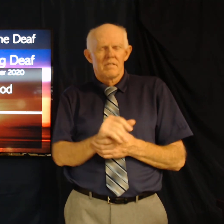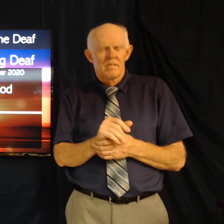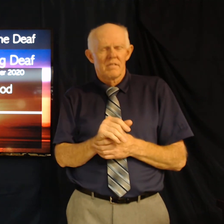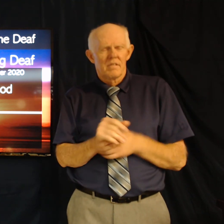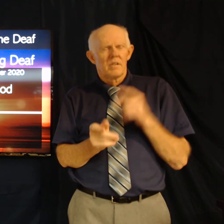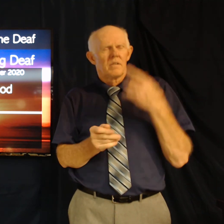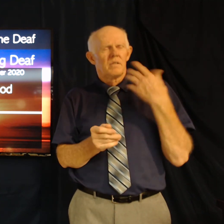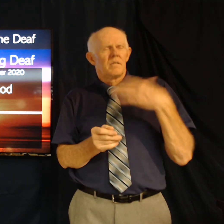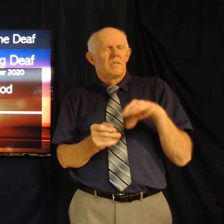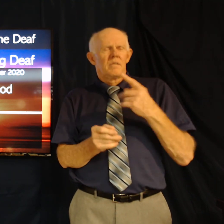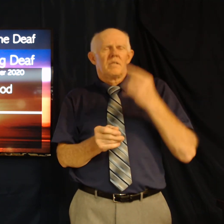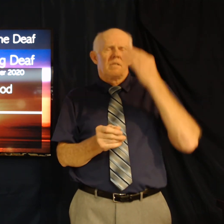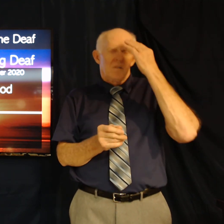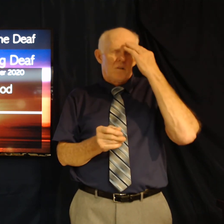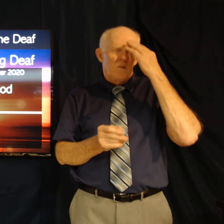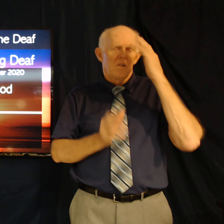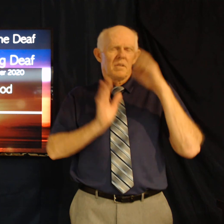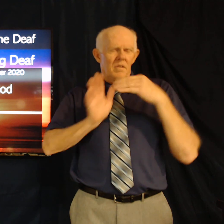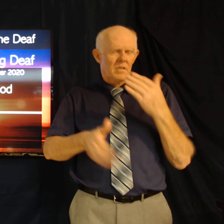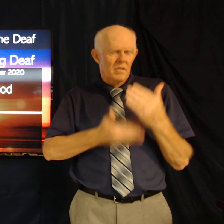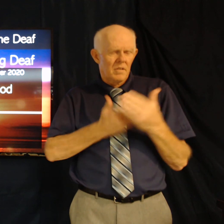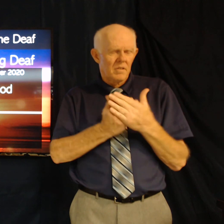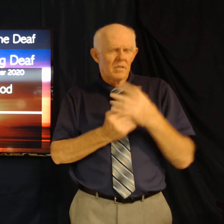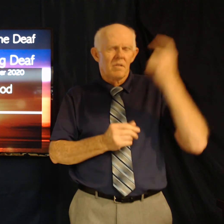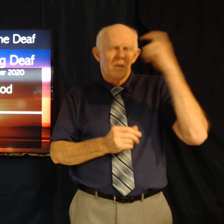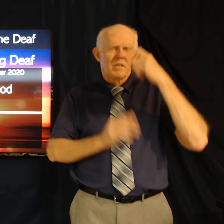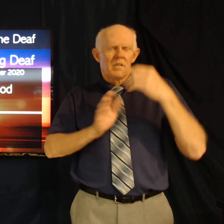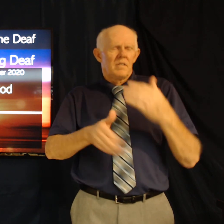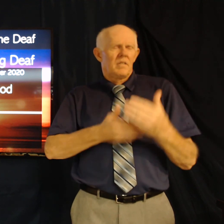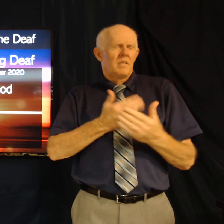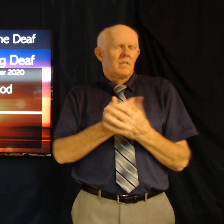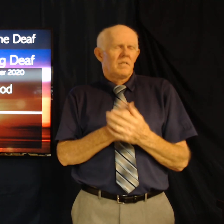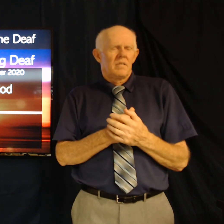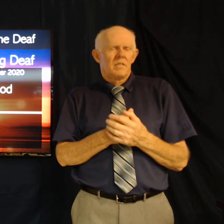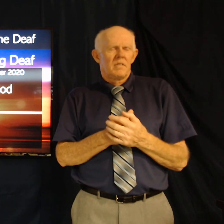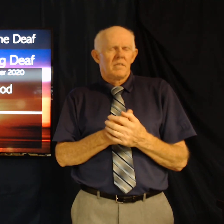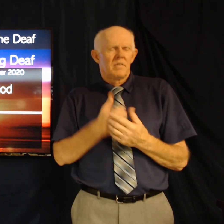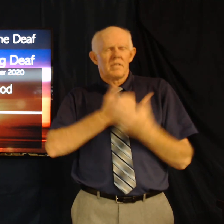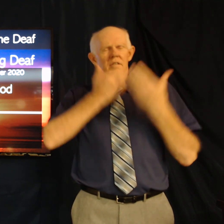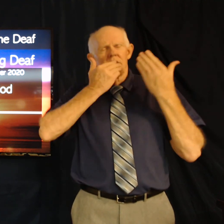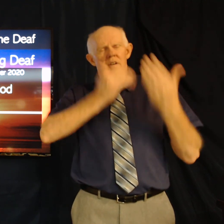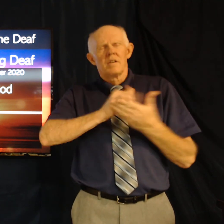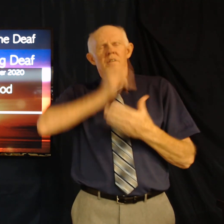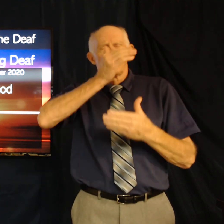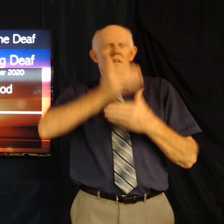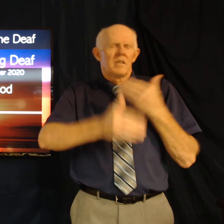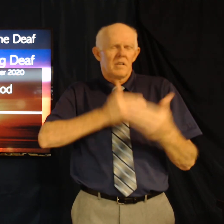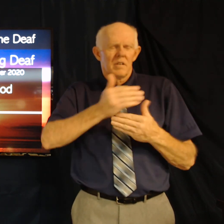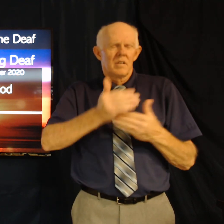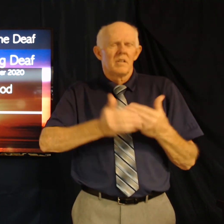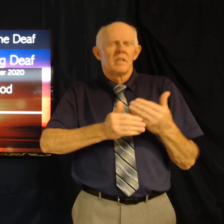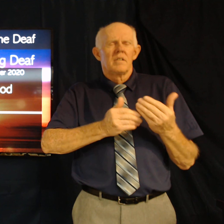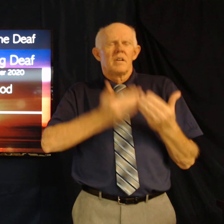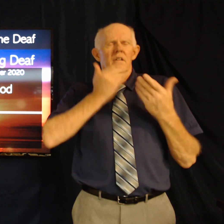omniscience. We know that you are all-knowing. Thank you for your